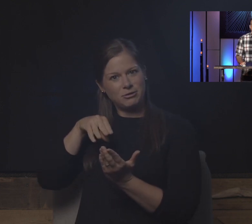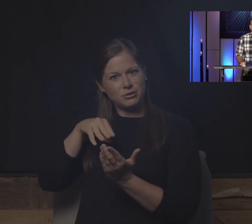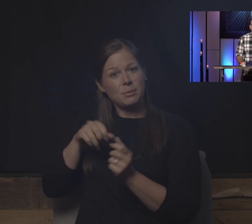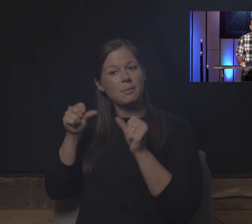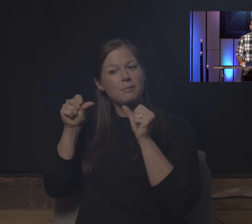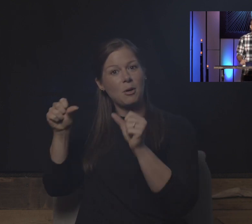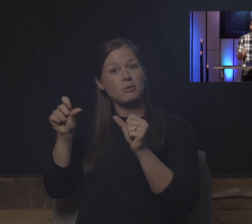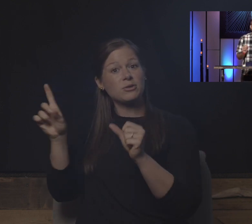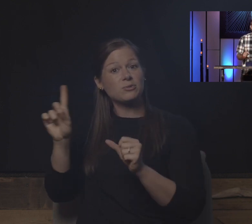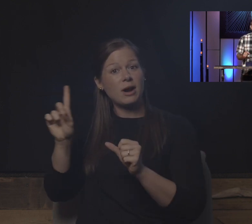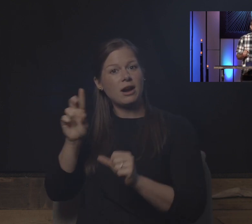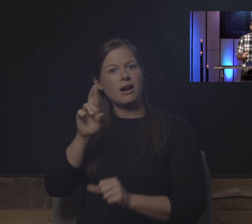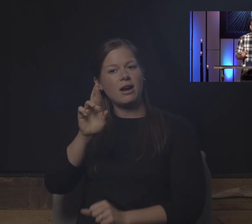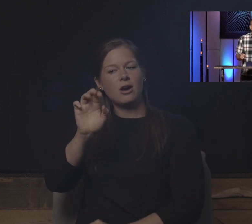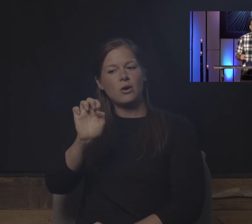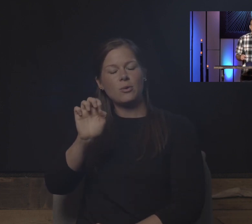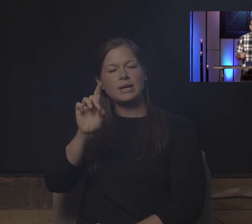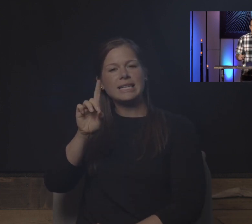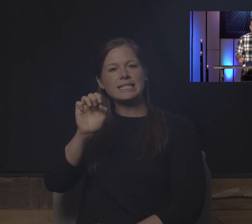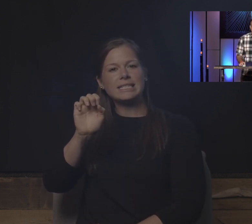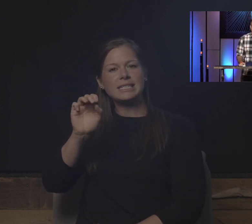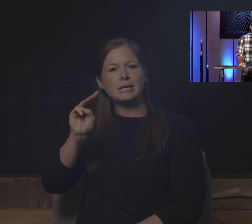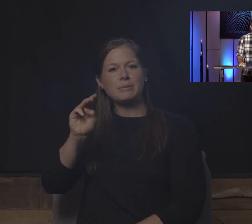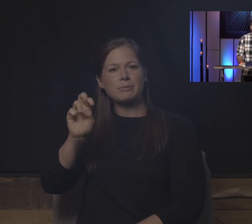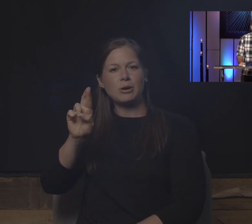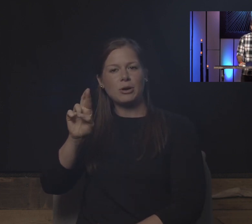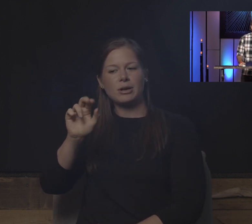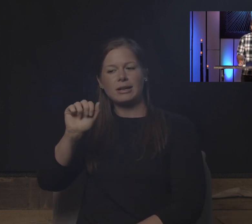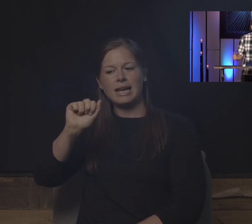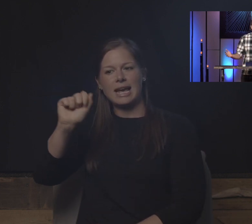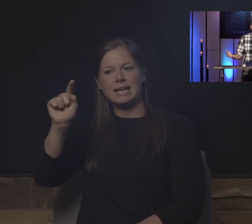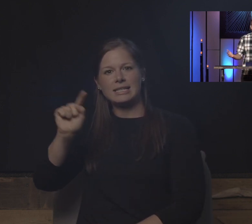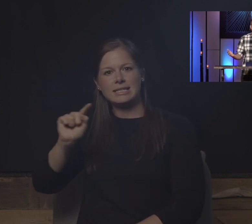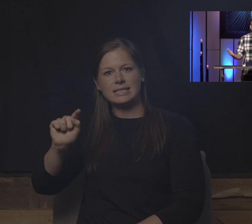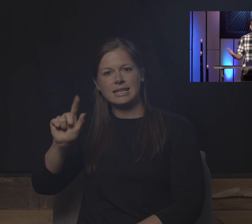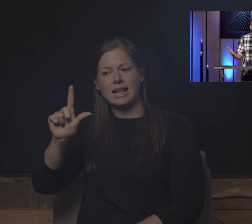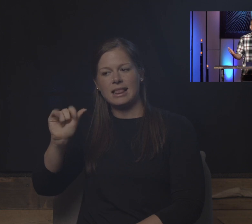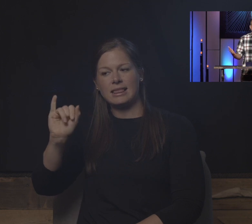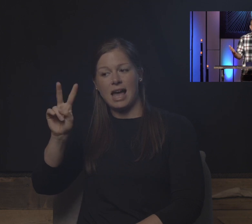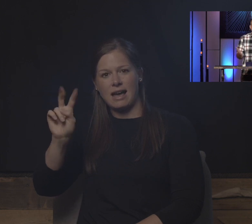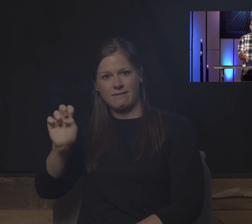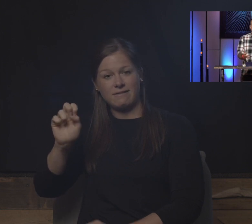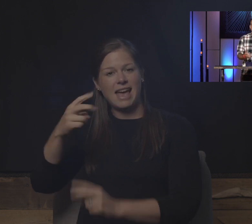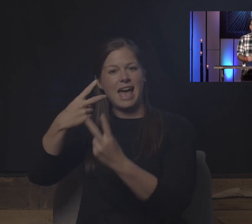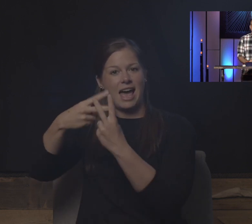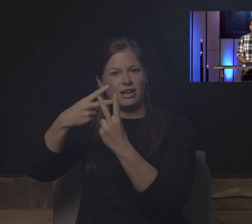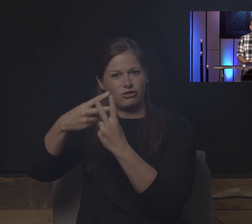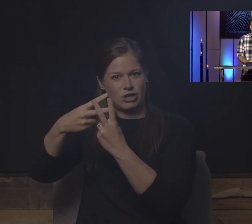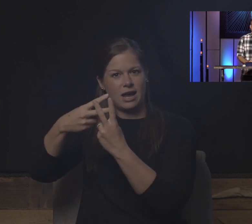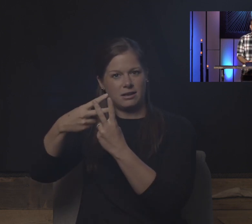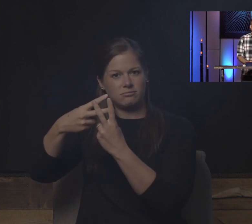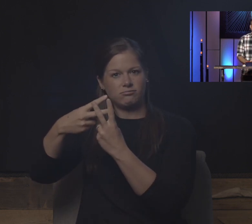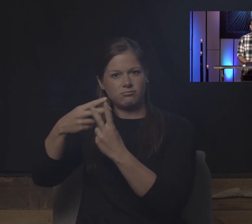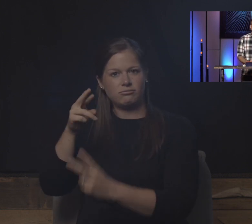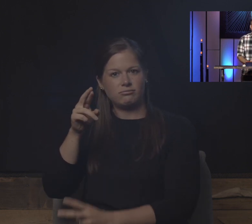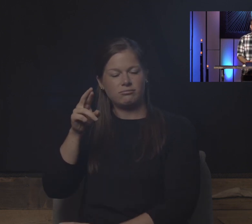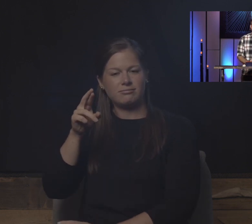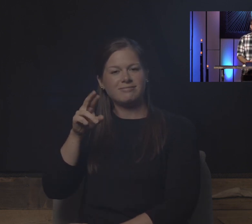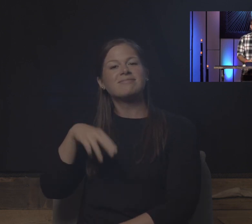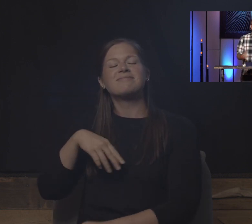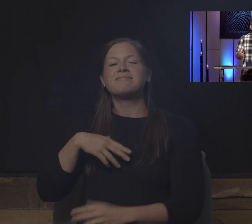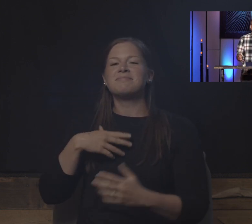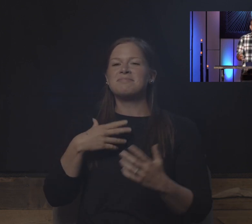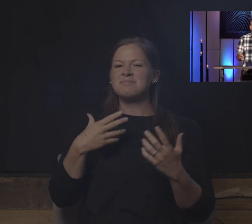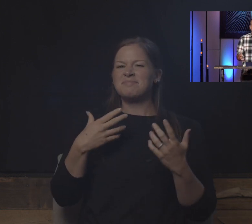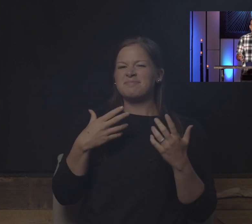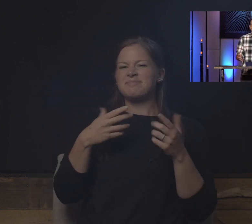RedeemerAZLive, okay? RedeemerAZLive. Speaking of kiddos, happy birthday, Emmy Sue.